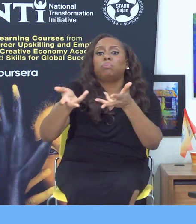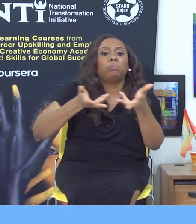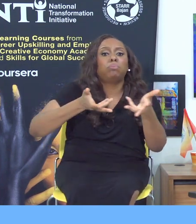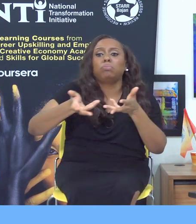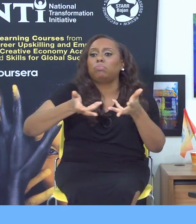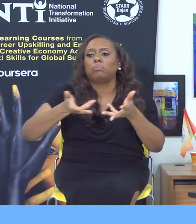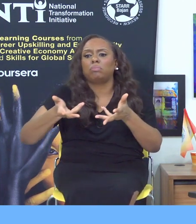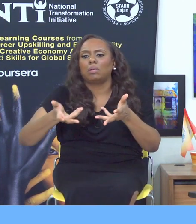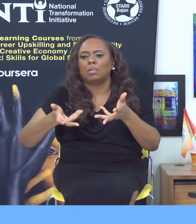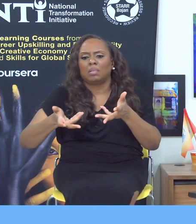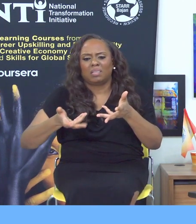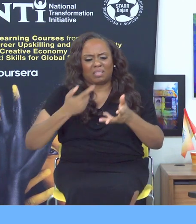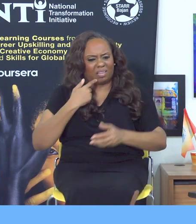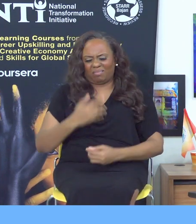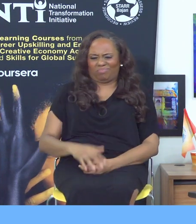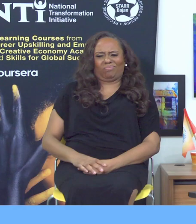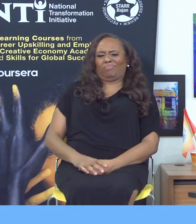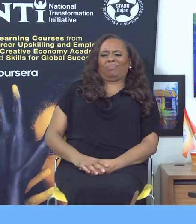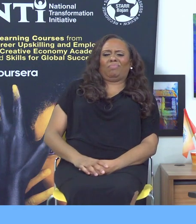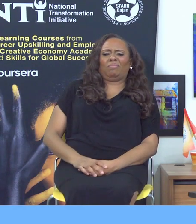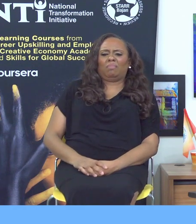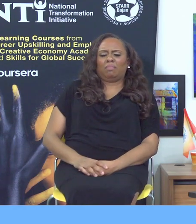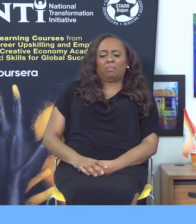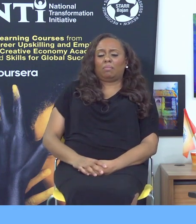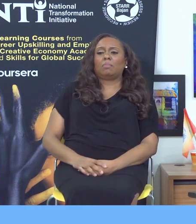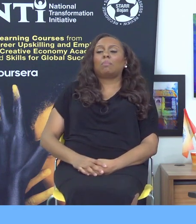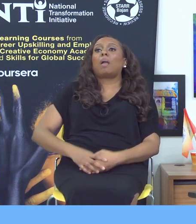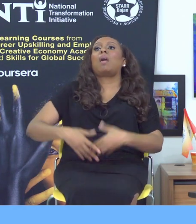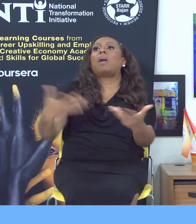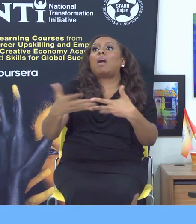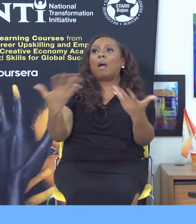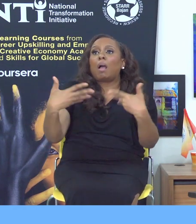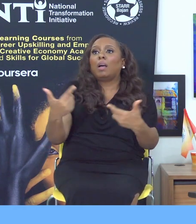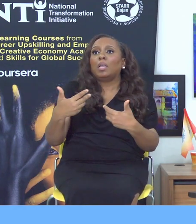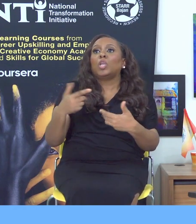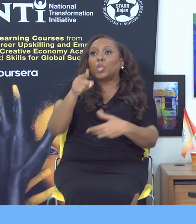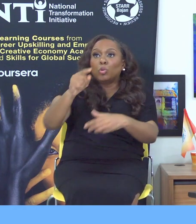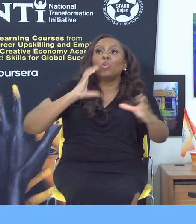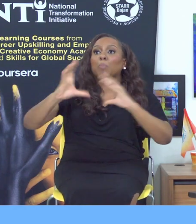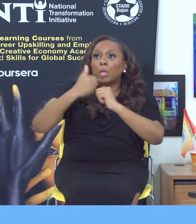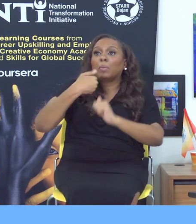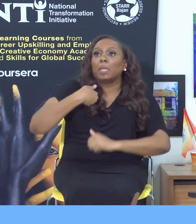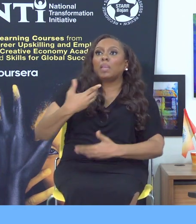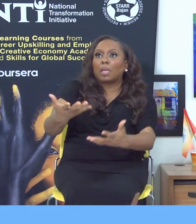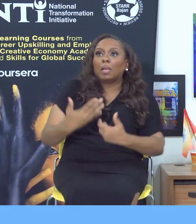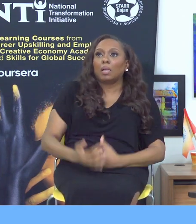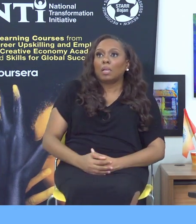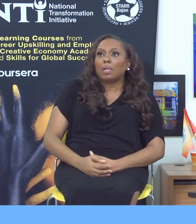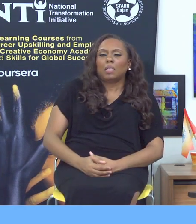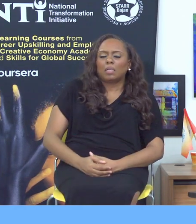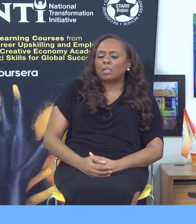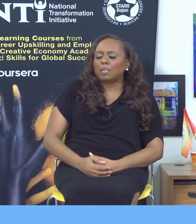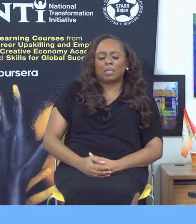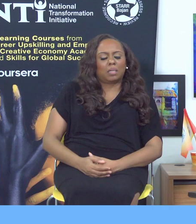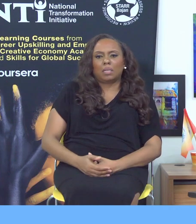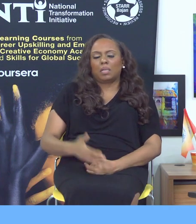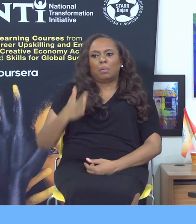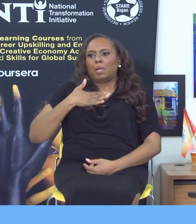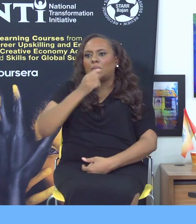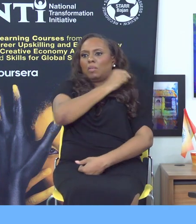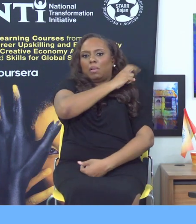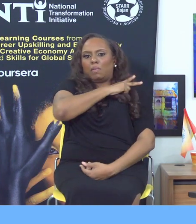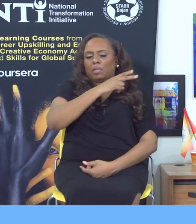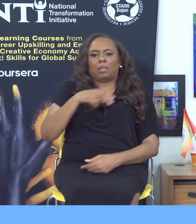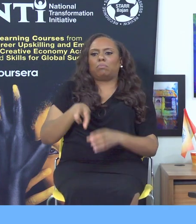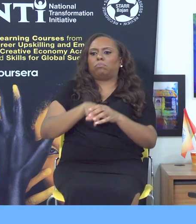thing to make the communication interaction was easier. Right? She just chose to draw her line and